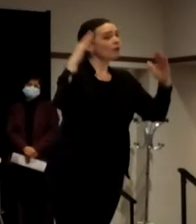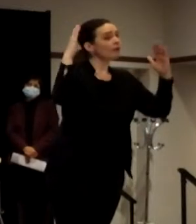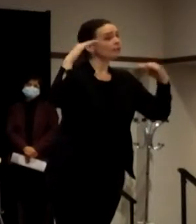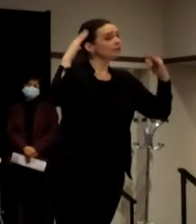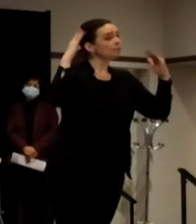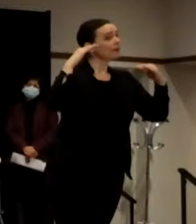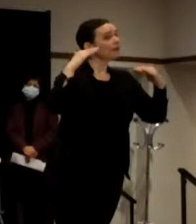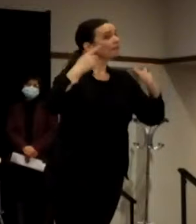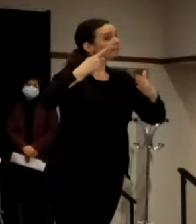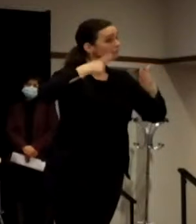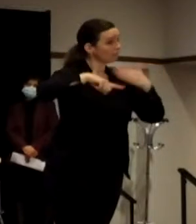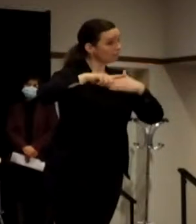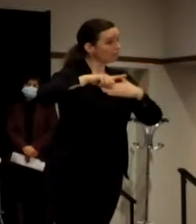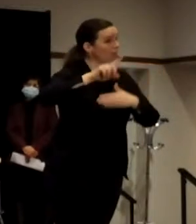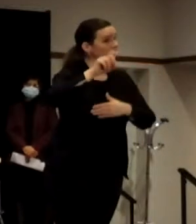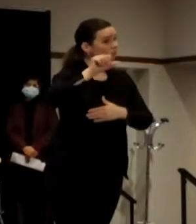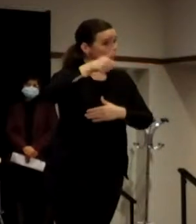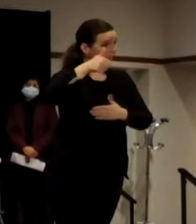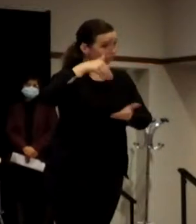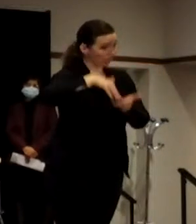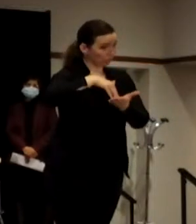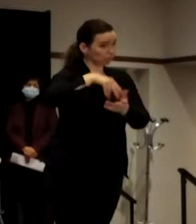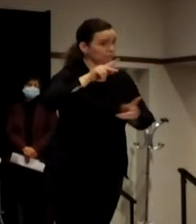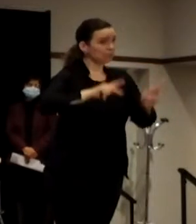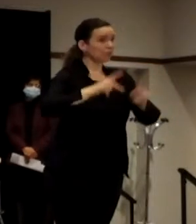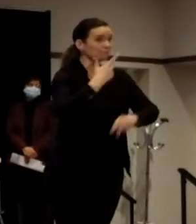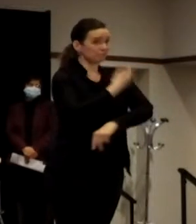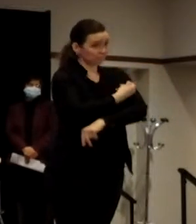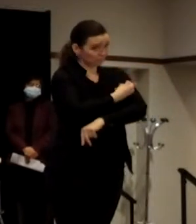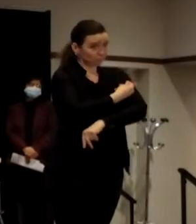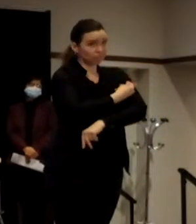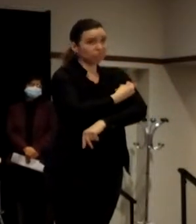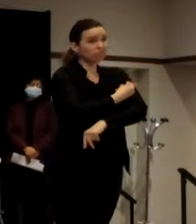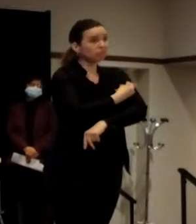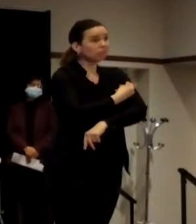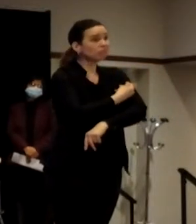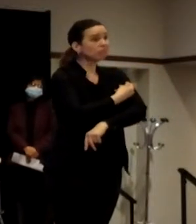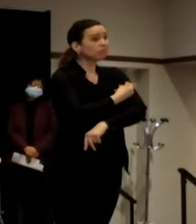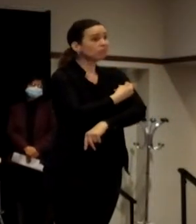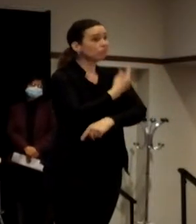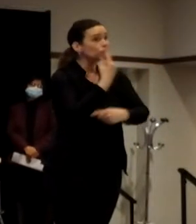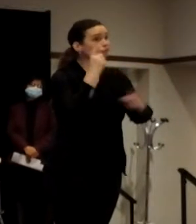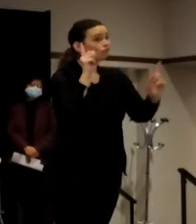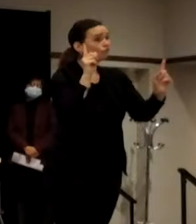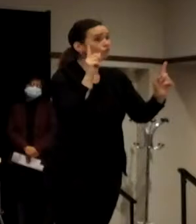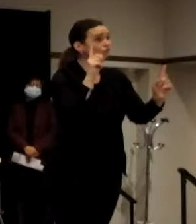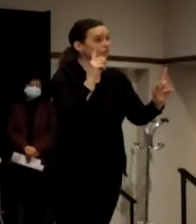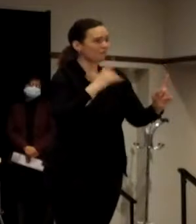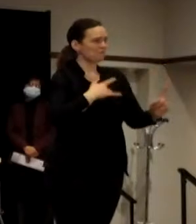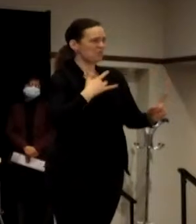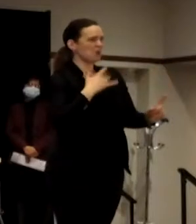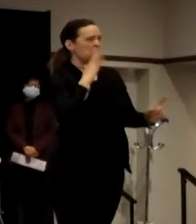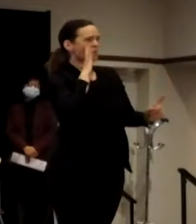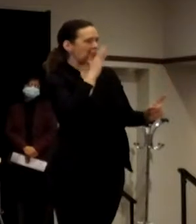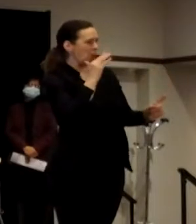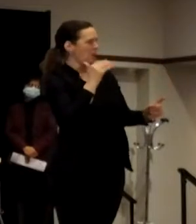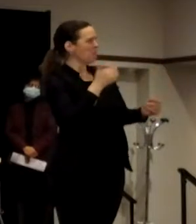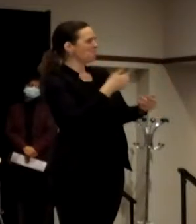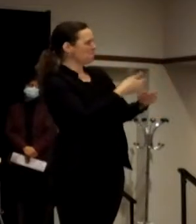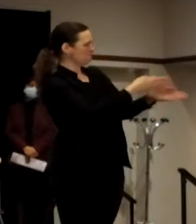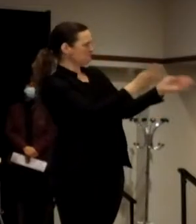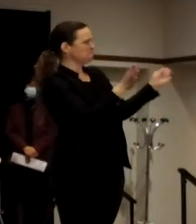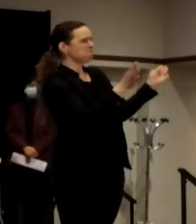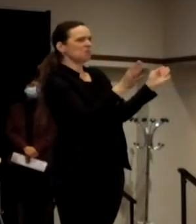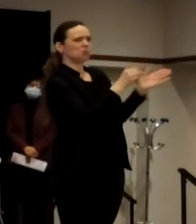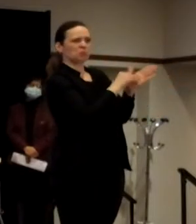I think you're going to see eligibility start to open up sooner than later, and hopefully we can